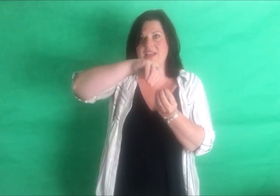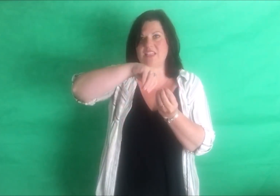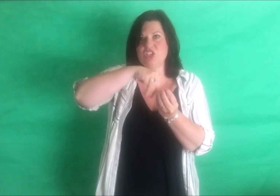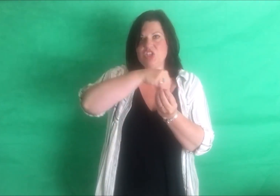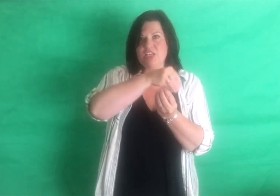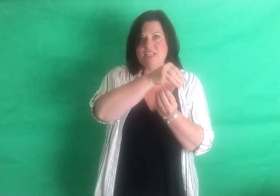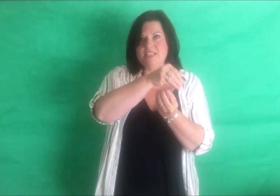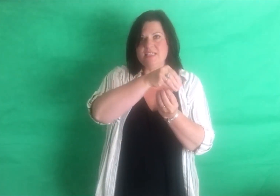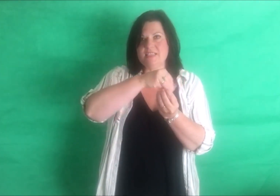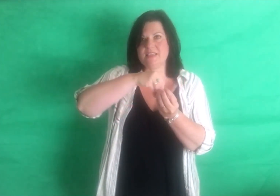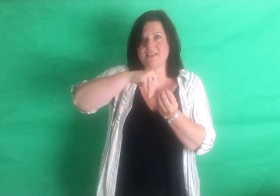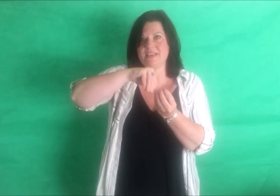Radishes